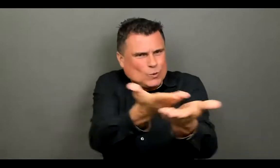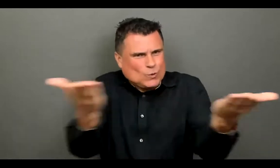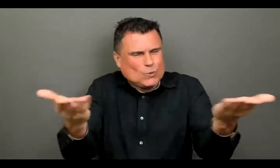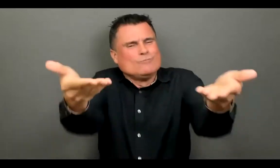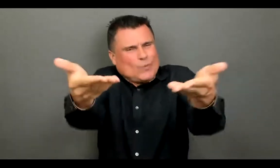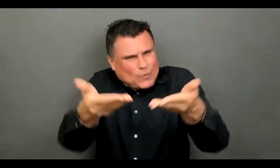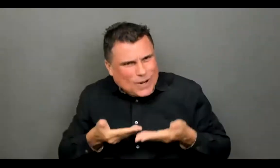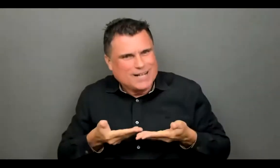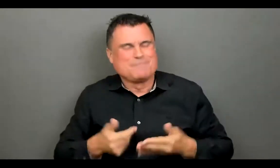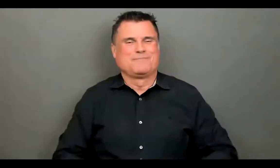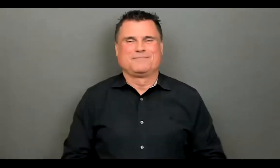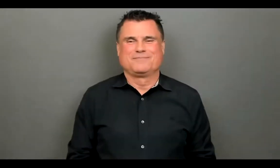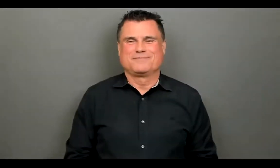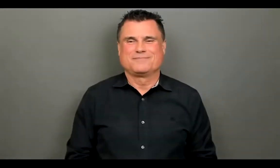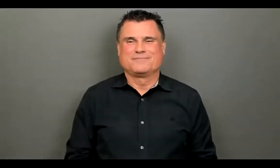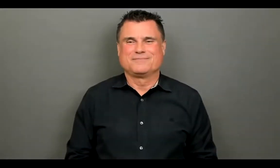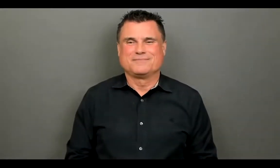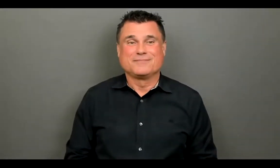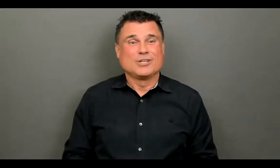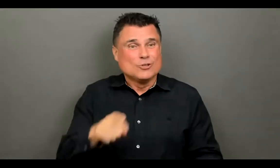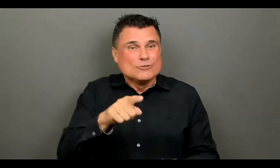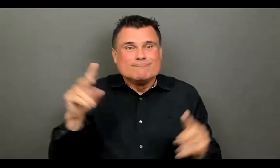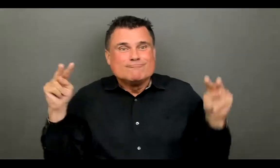all the participants.